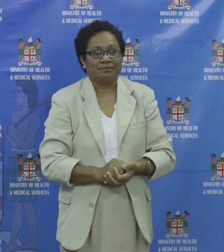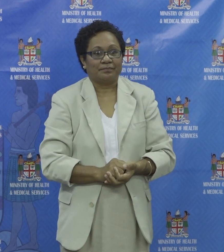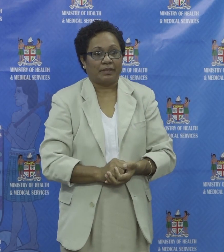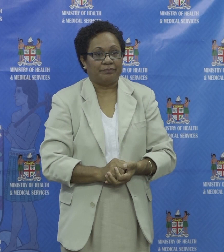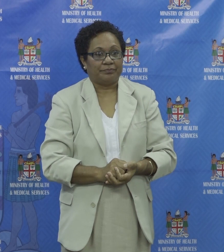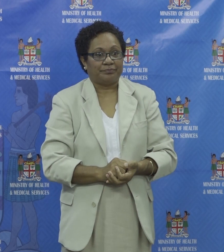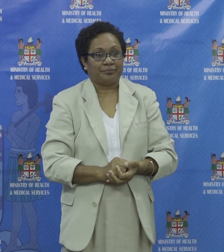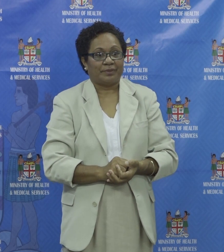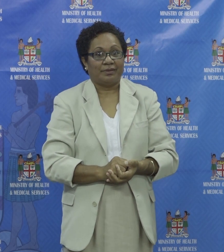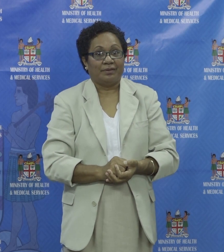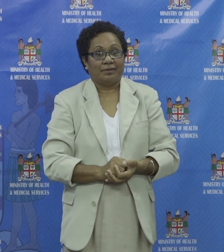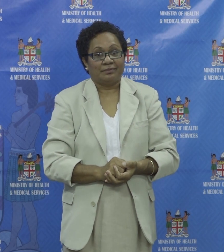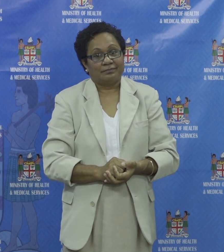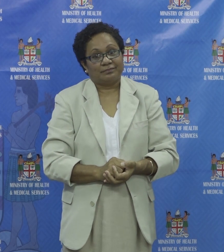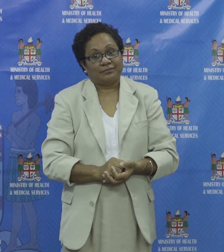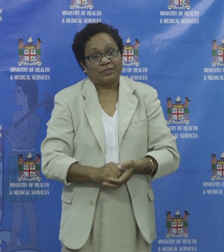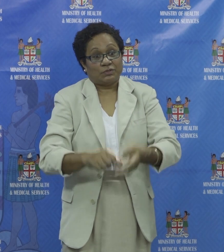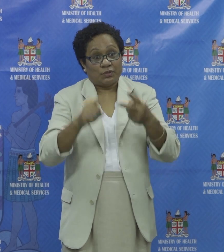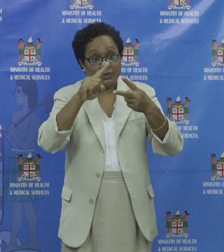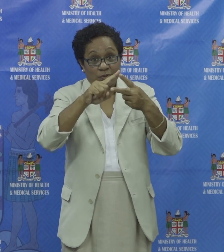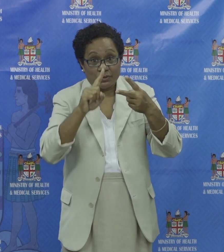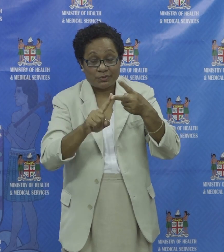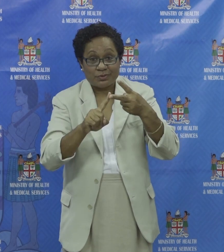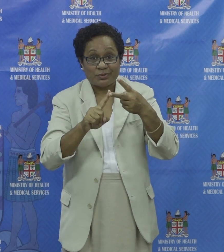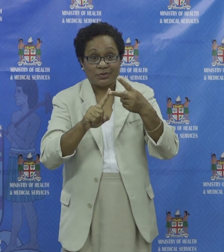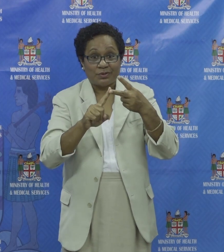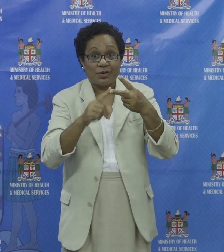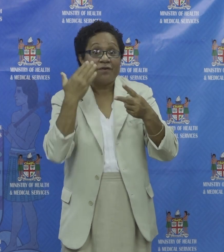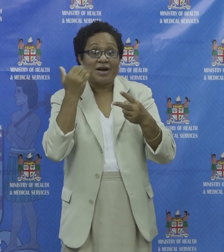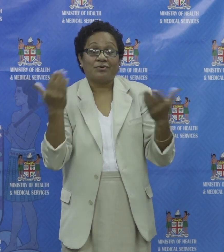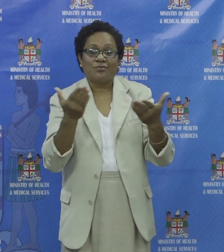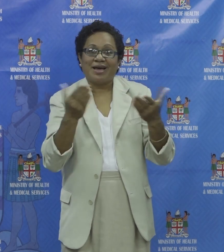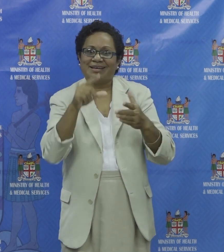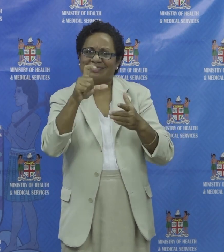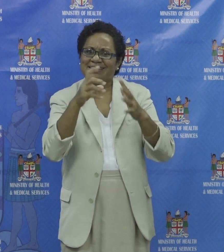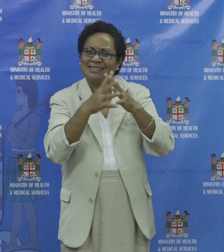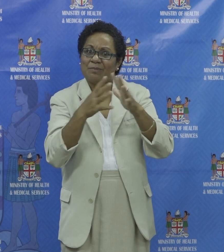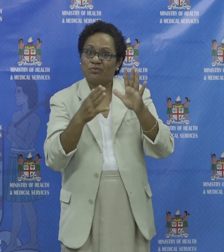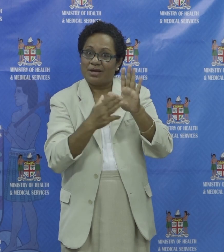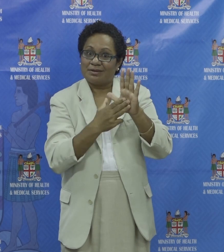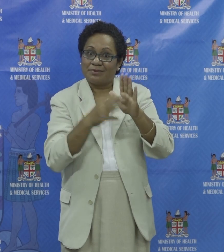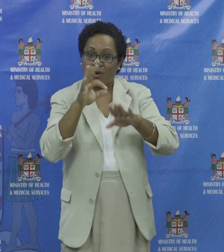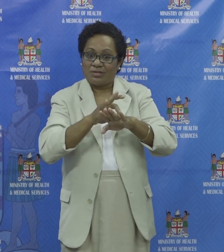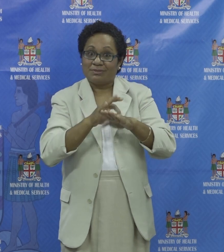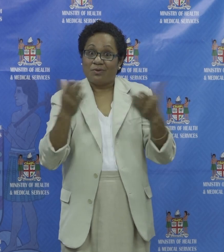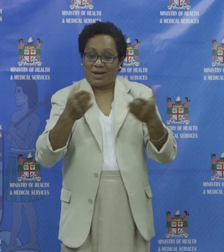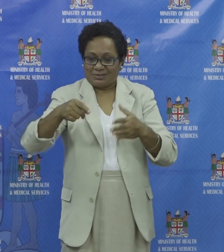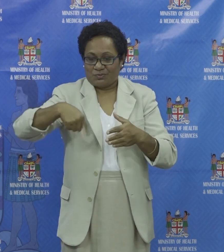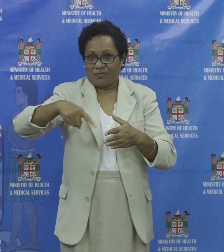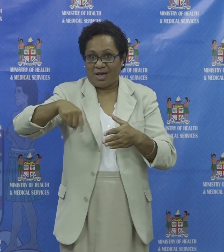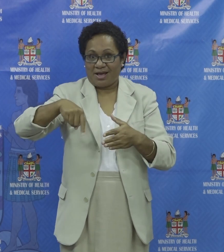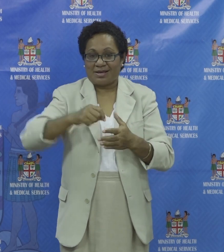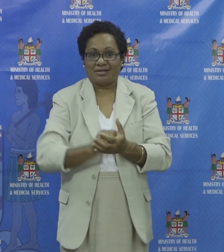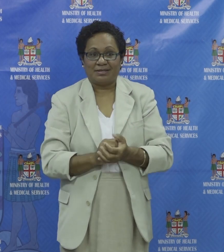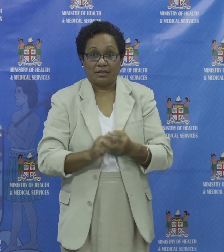As stated, 2 of the new cases of COVID-19 have been detected at the Colonial War Memorial Hospital in Suva. The